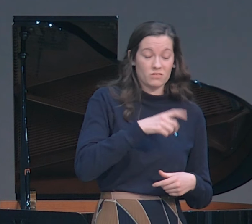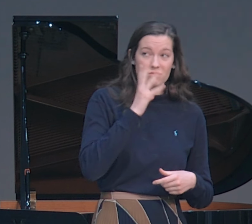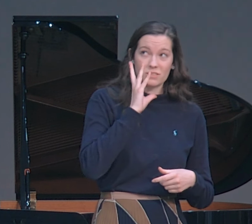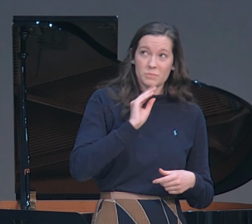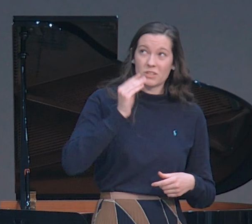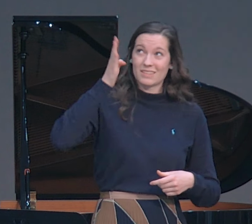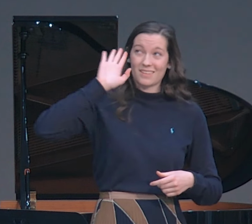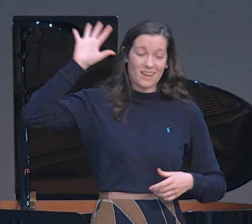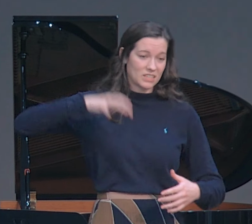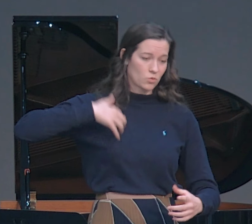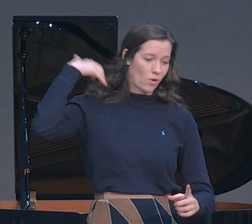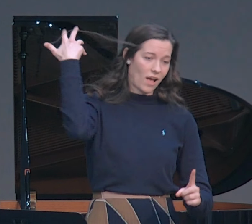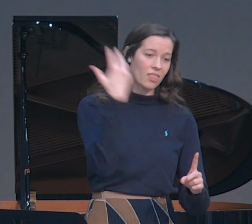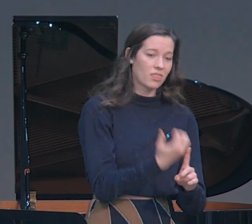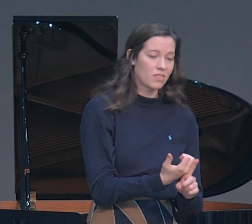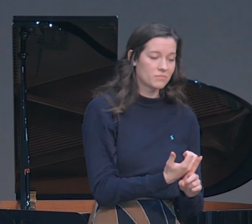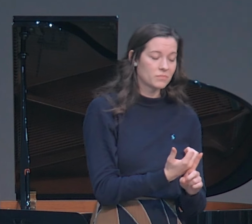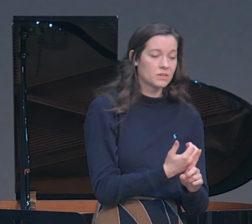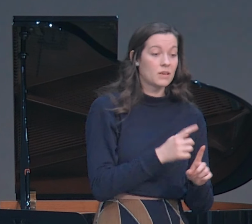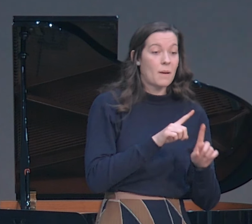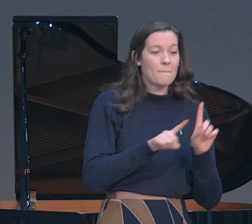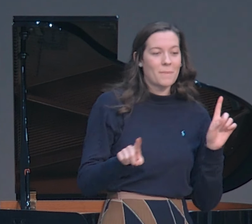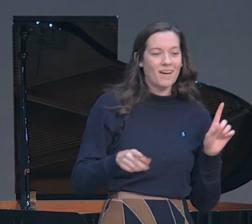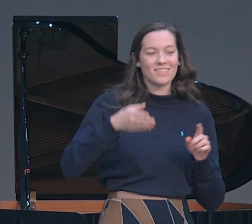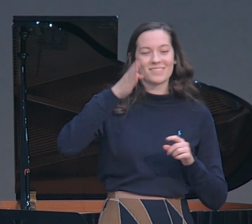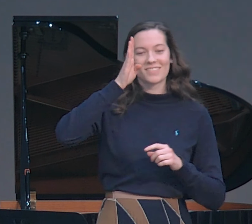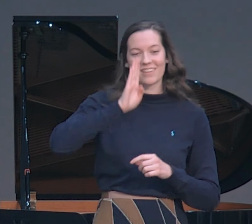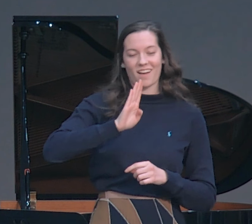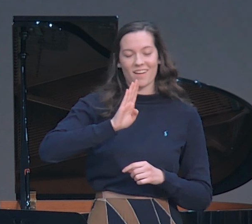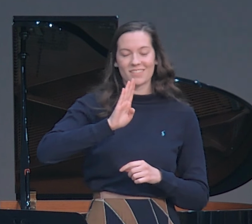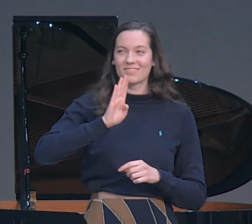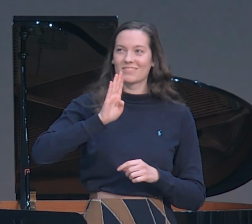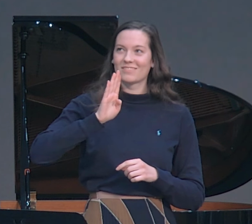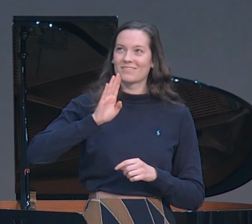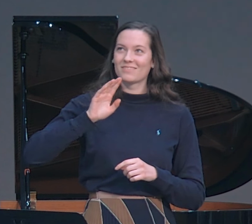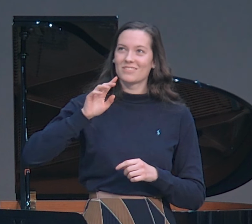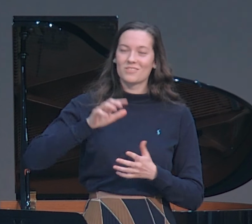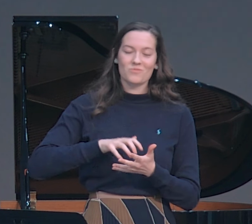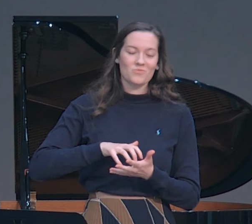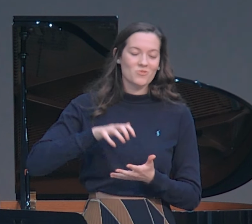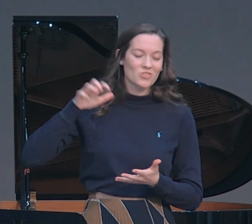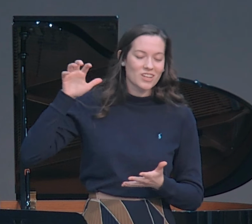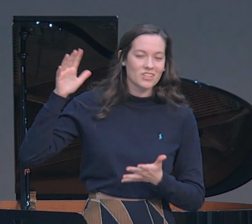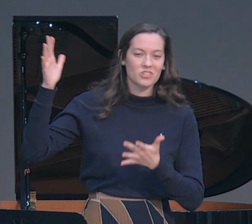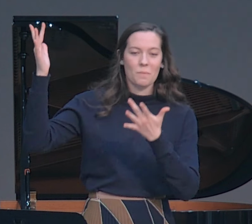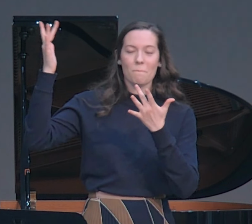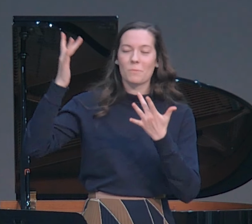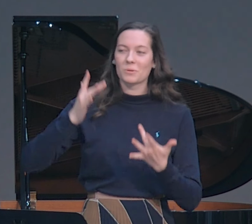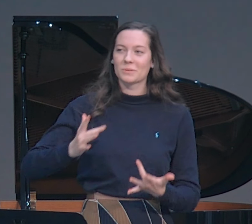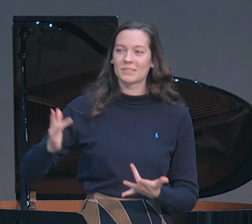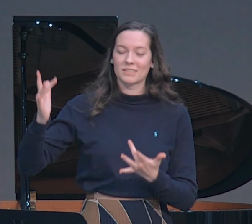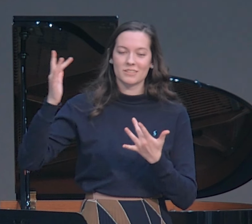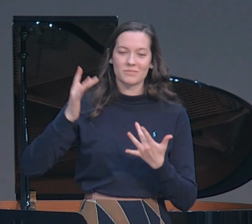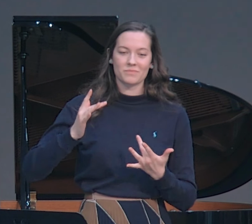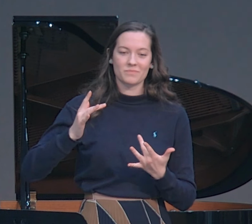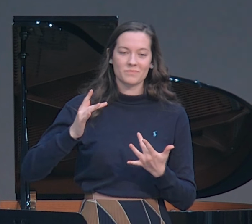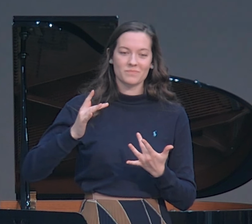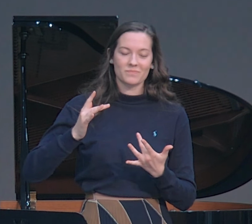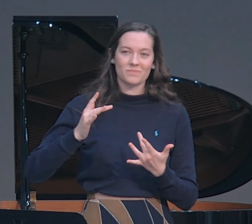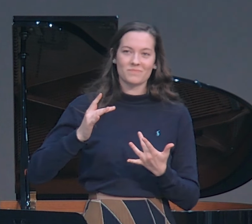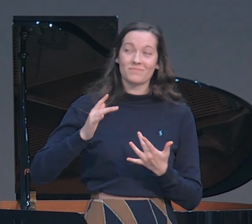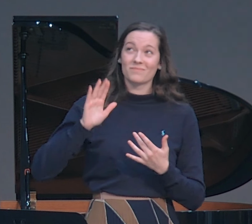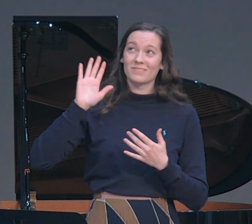of wrath. But God, being rich in mercy, because of the